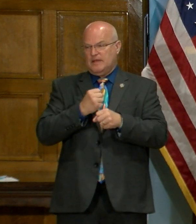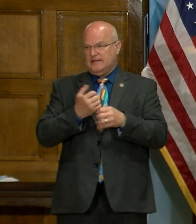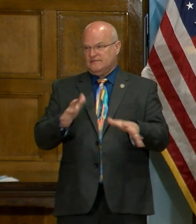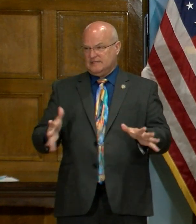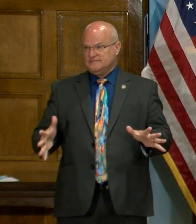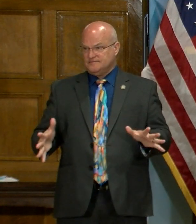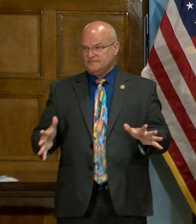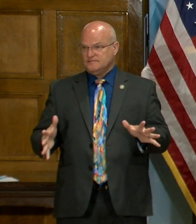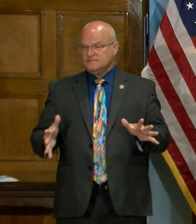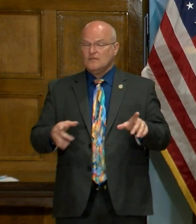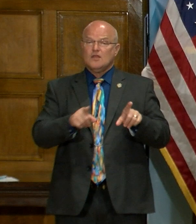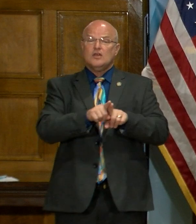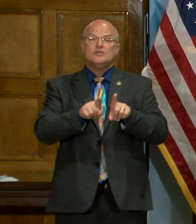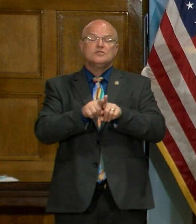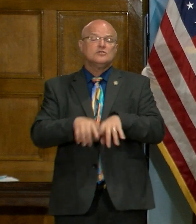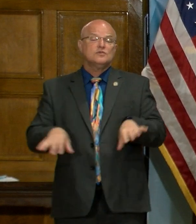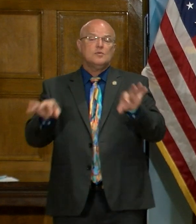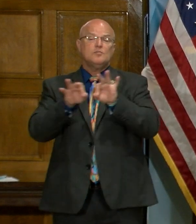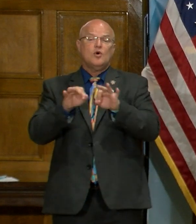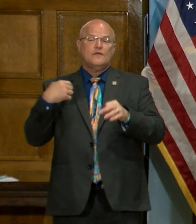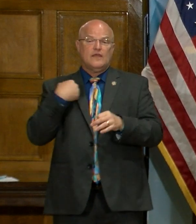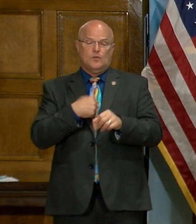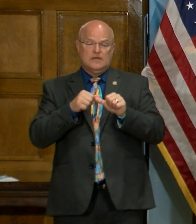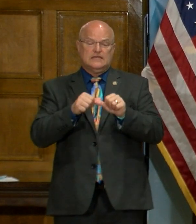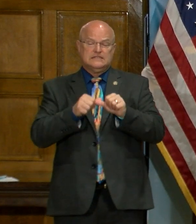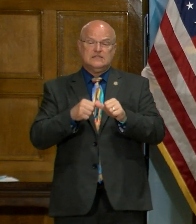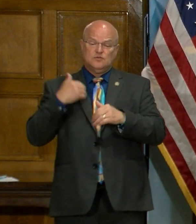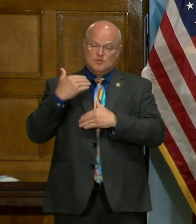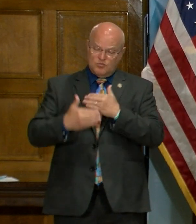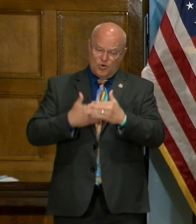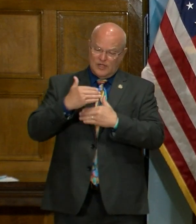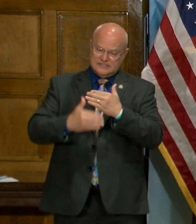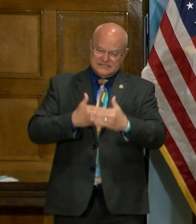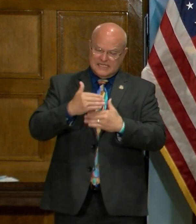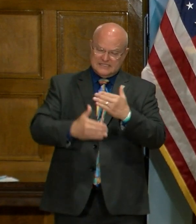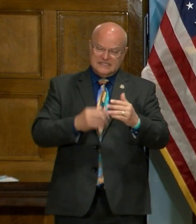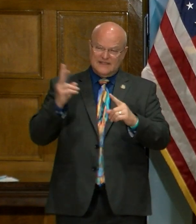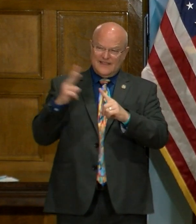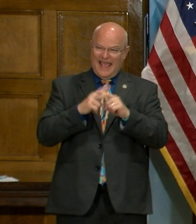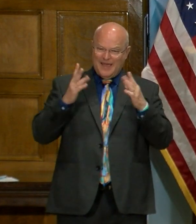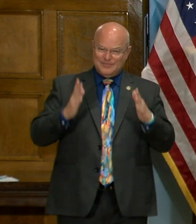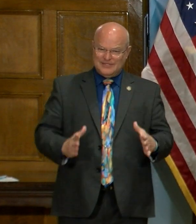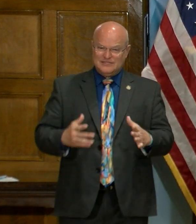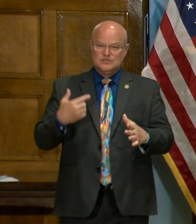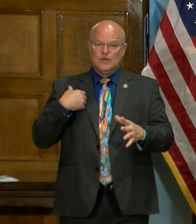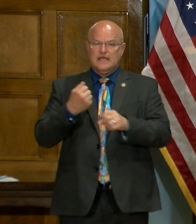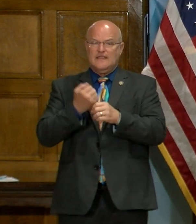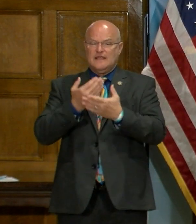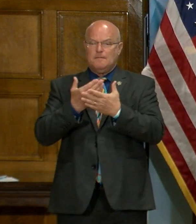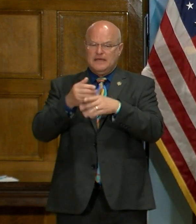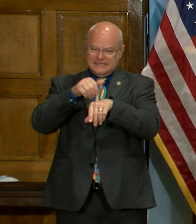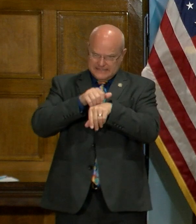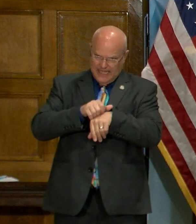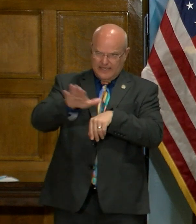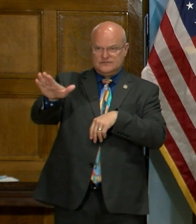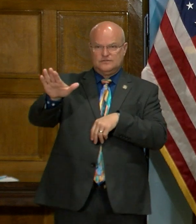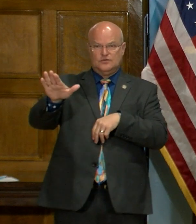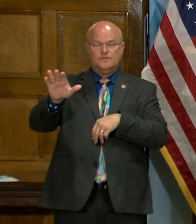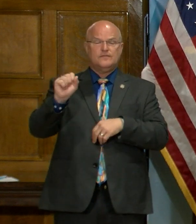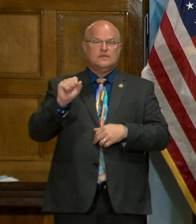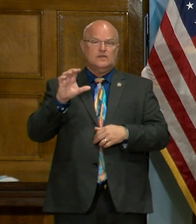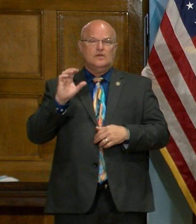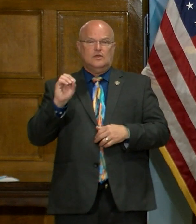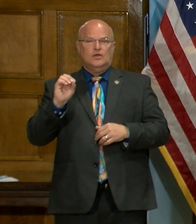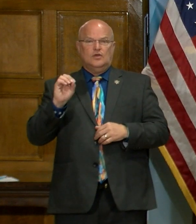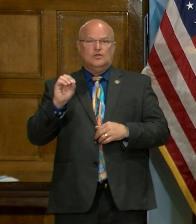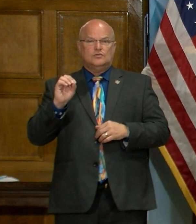made. It's also very important that we continue the processing of the applicants so we can get the money out the door. And